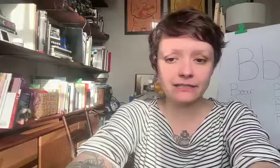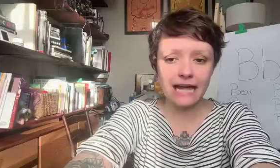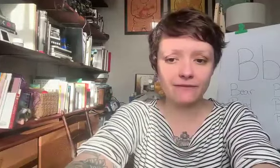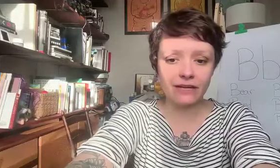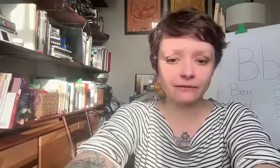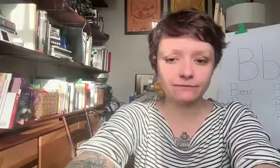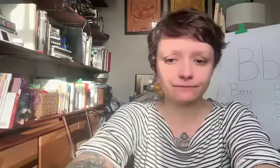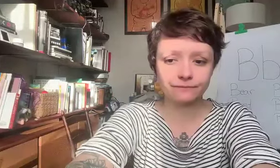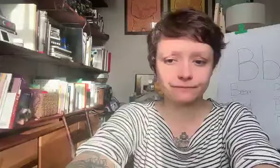savvy.